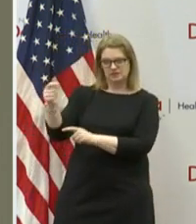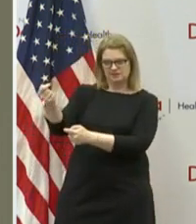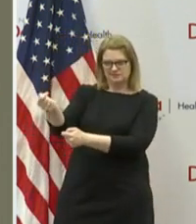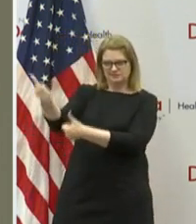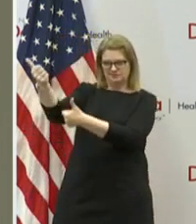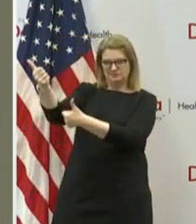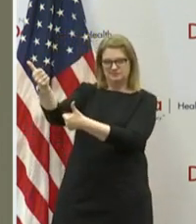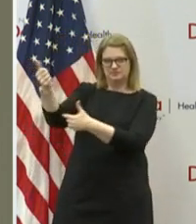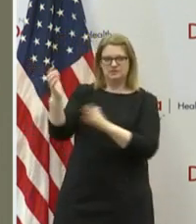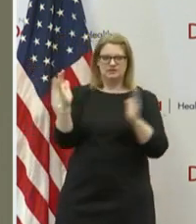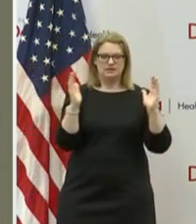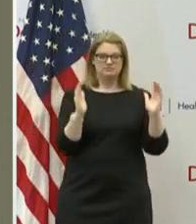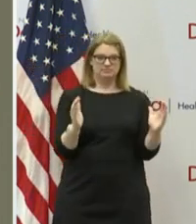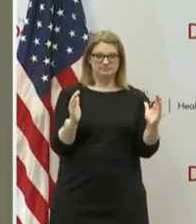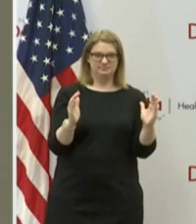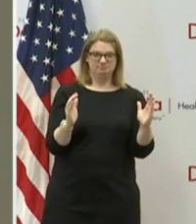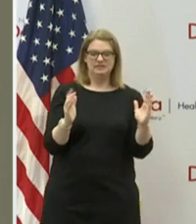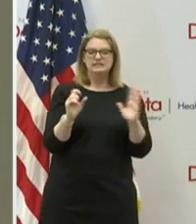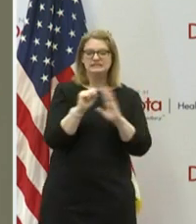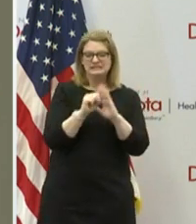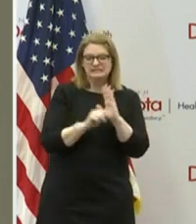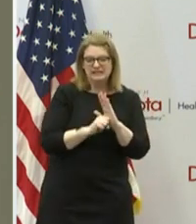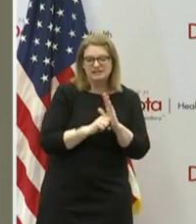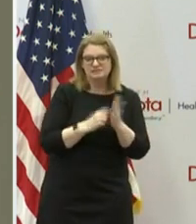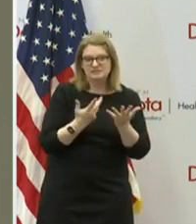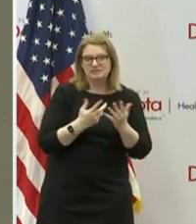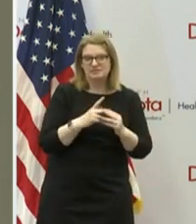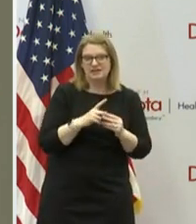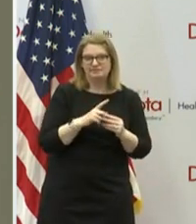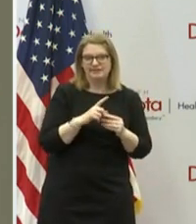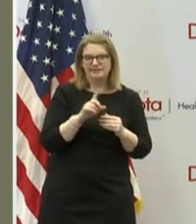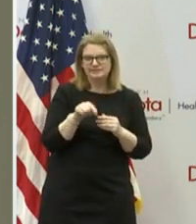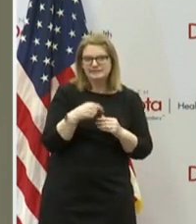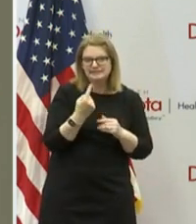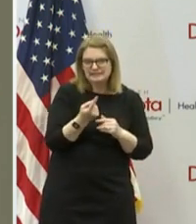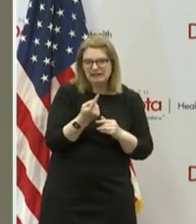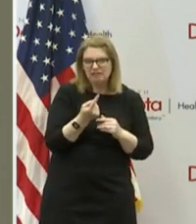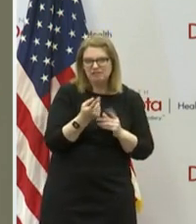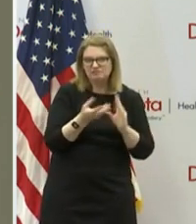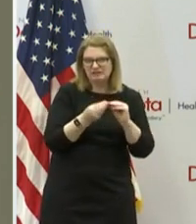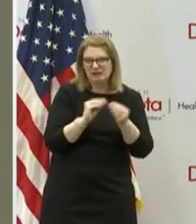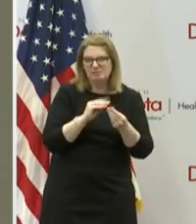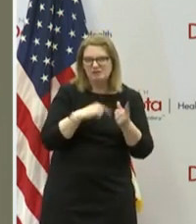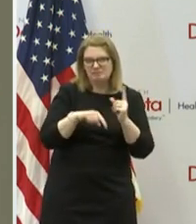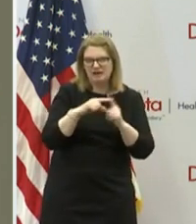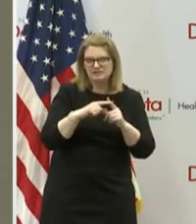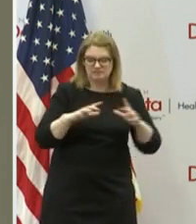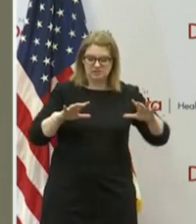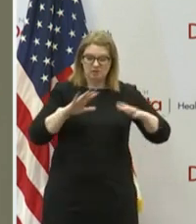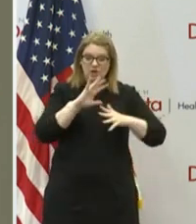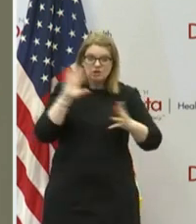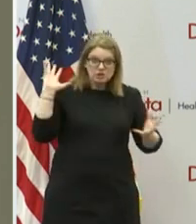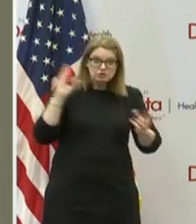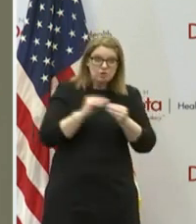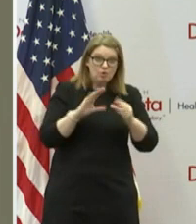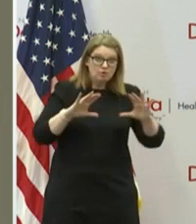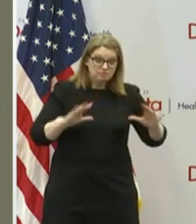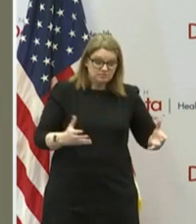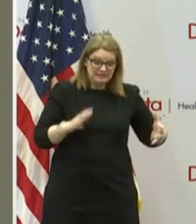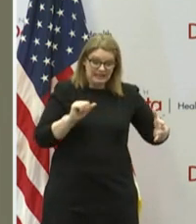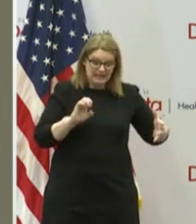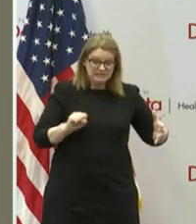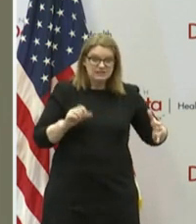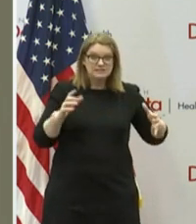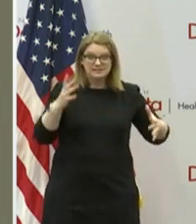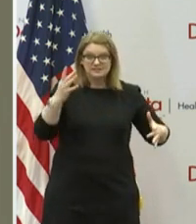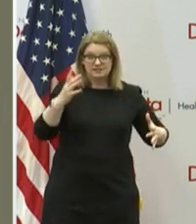the state, where we're down to, in many cases, a single-digit positive in those counties. So again, it's a